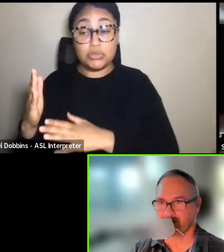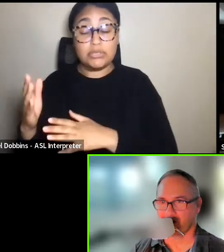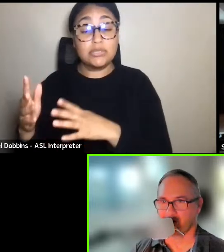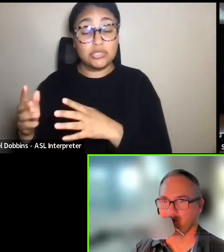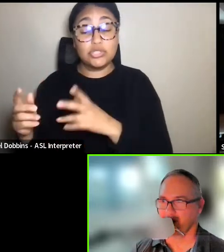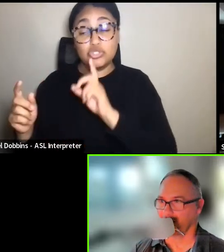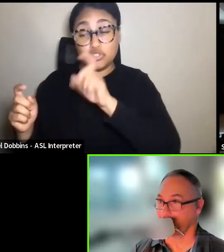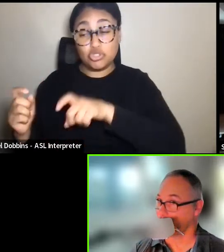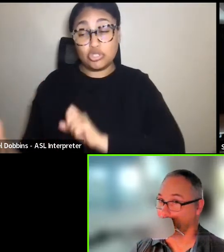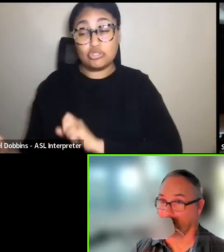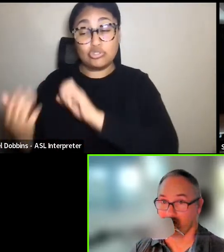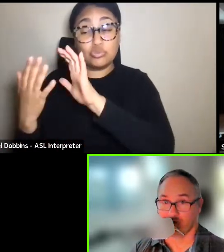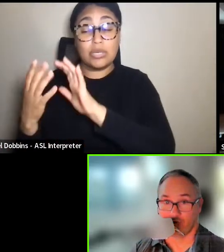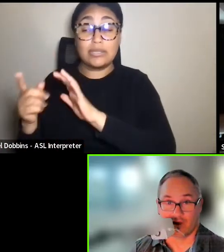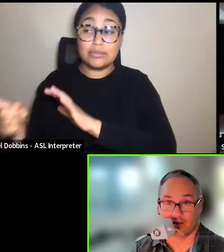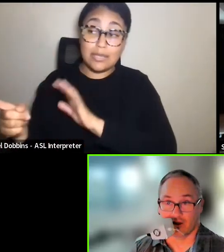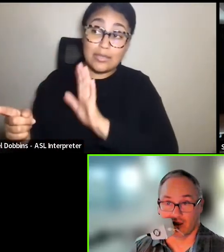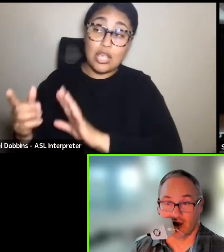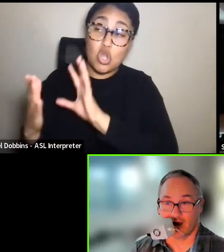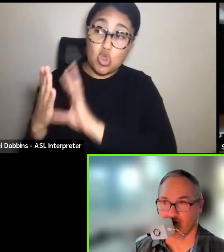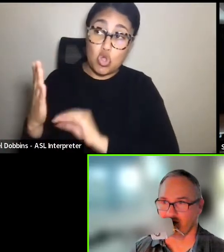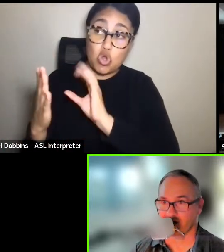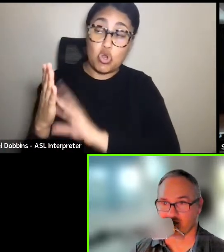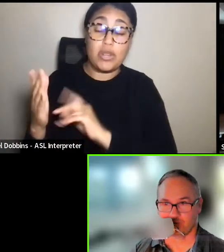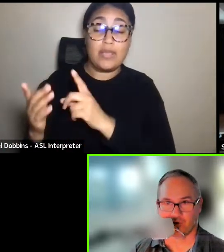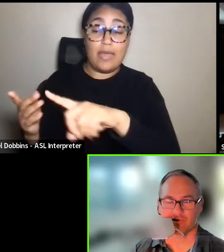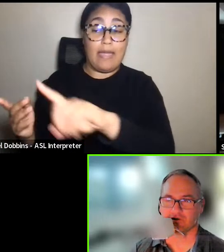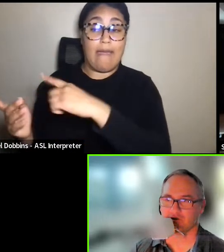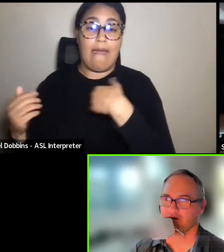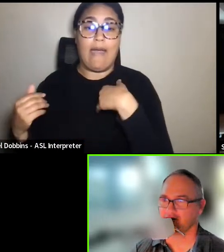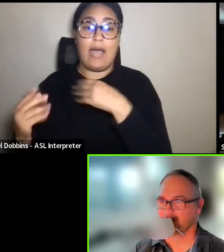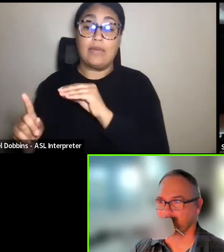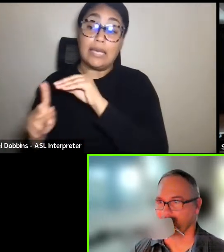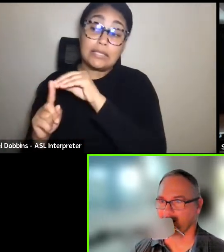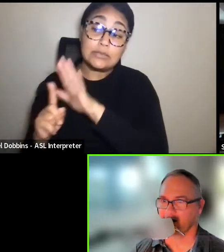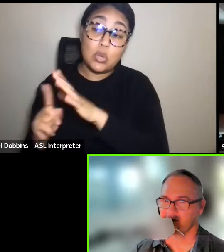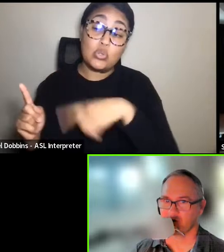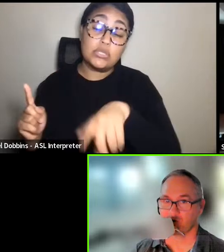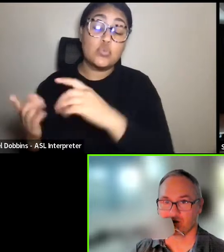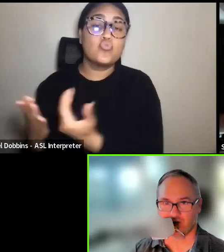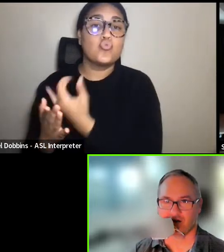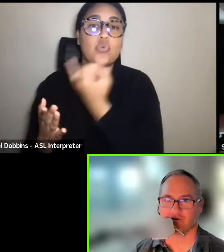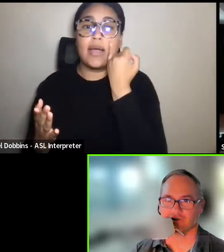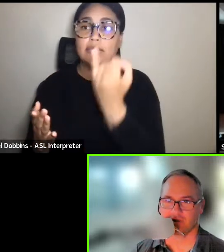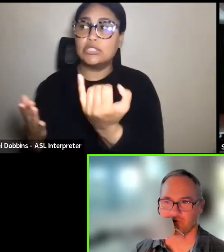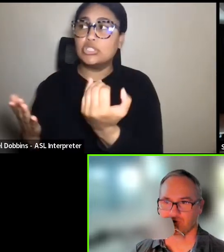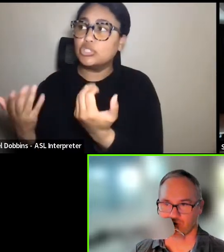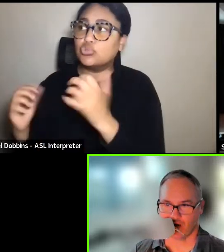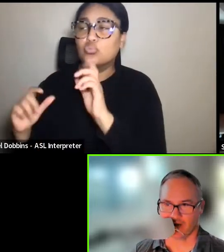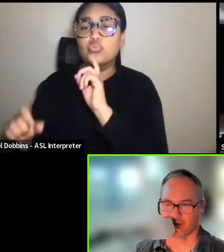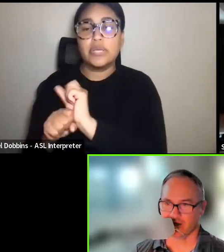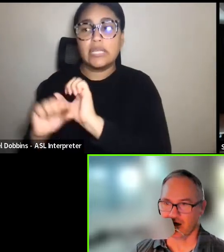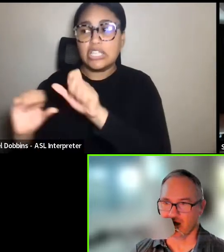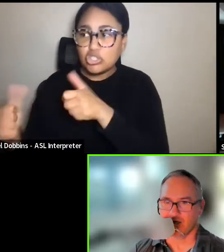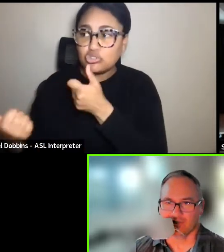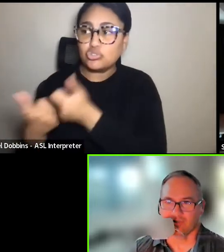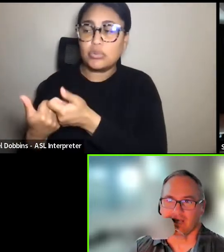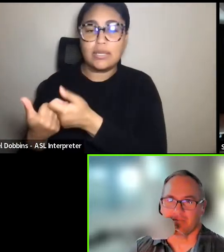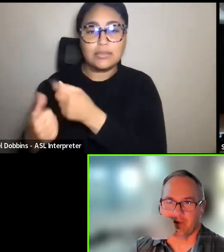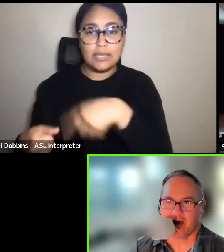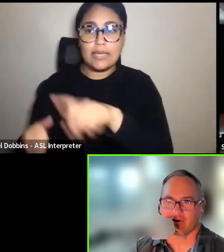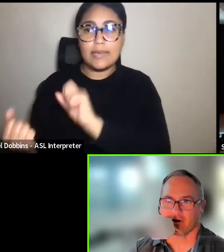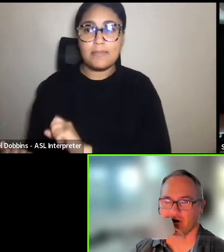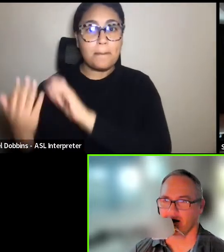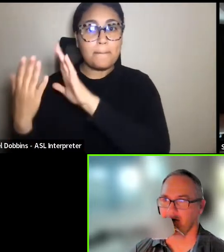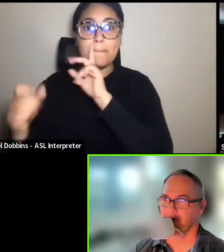pull from their body of learning that they have and expose our students to new ideas and really challenge them to address the issues